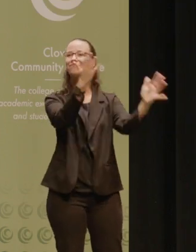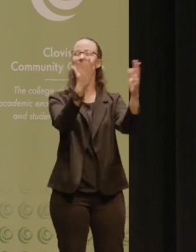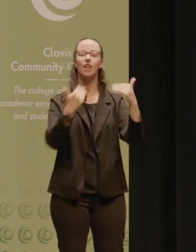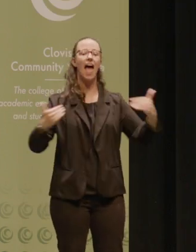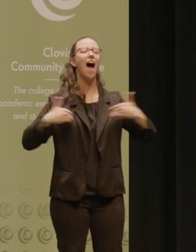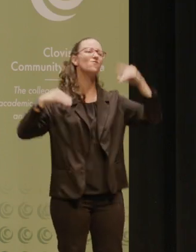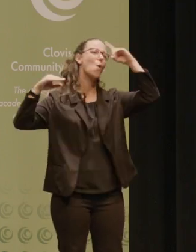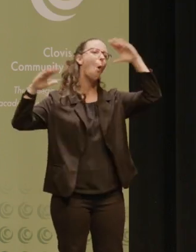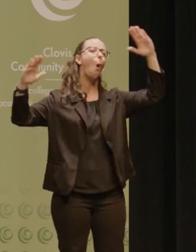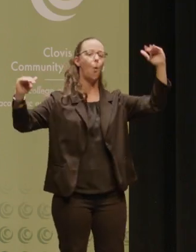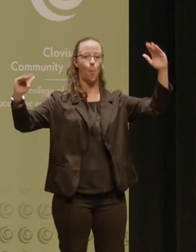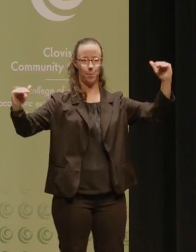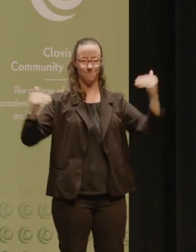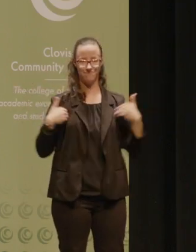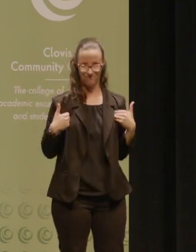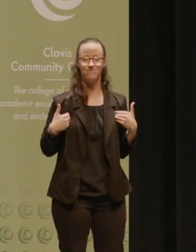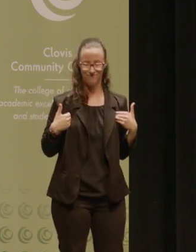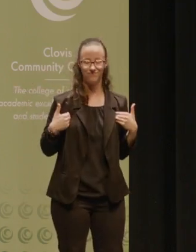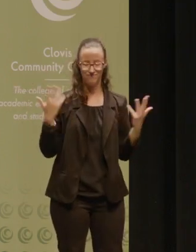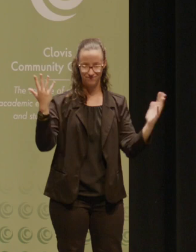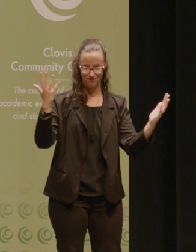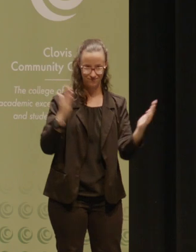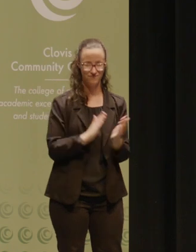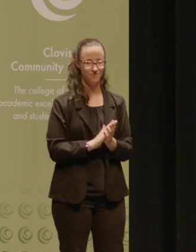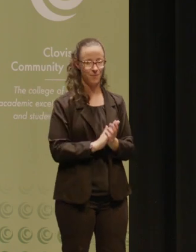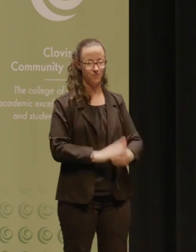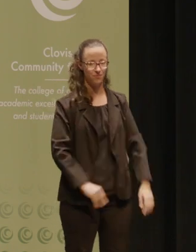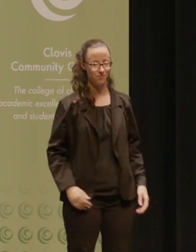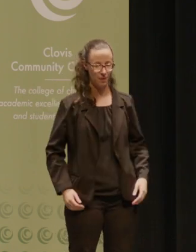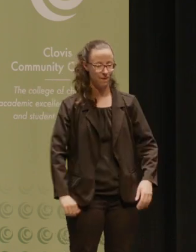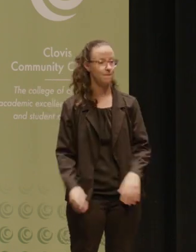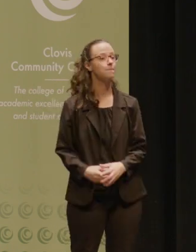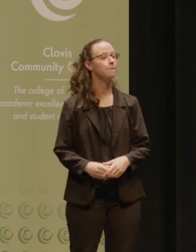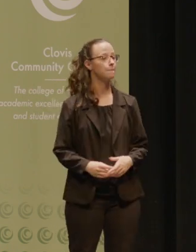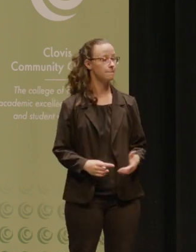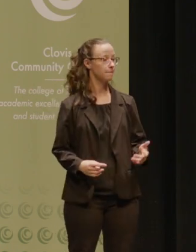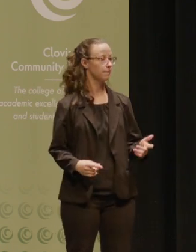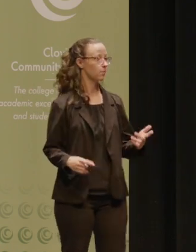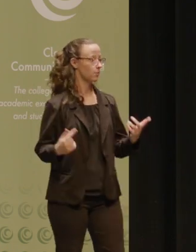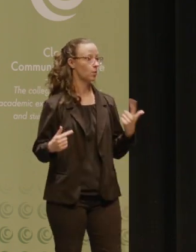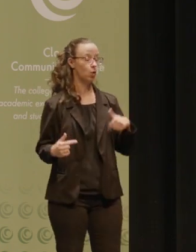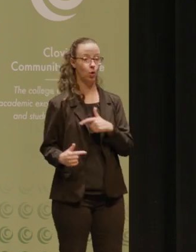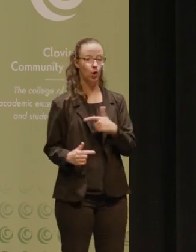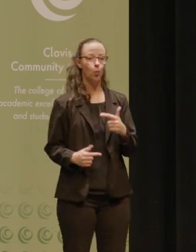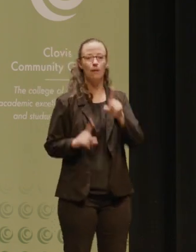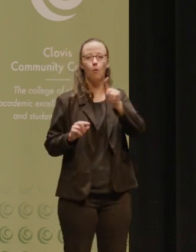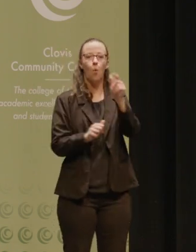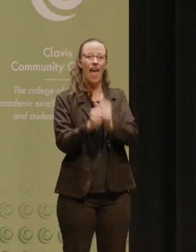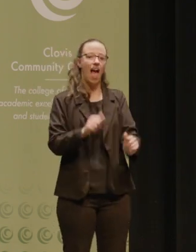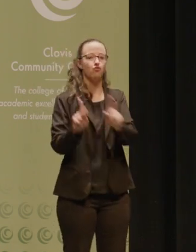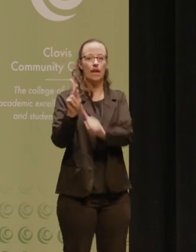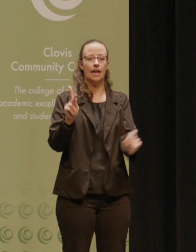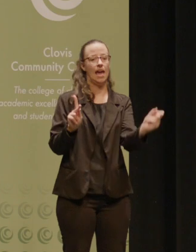There's hope. And we're at virtually every K-12 in